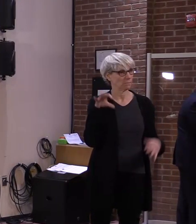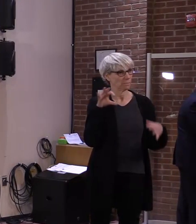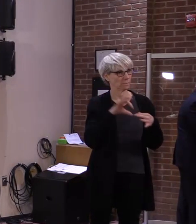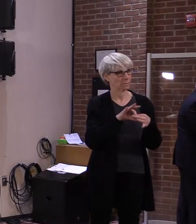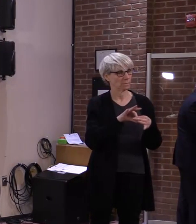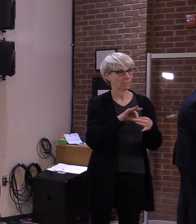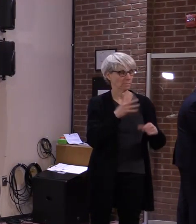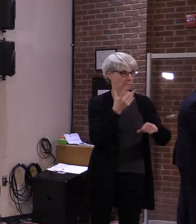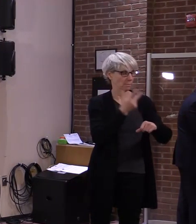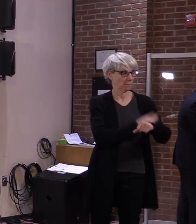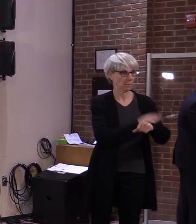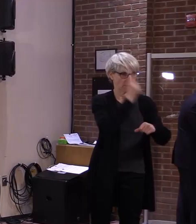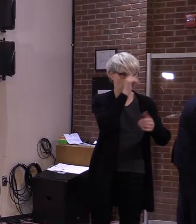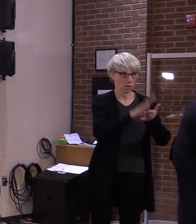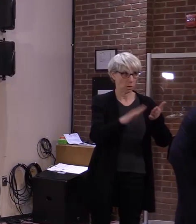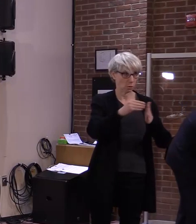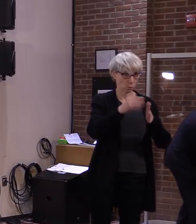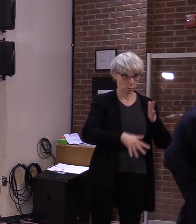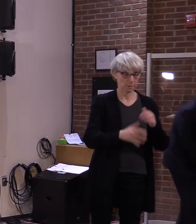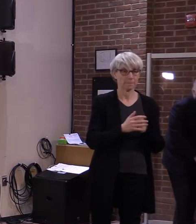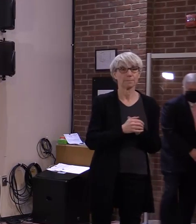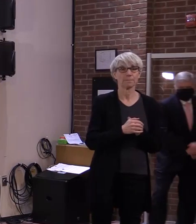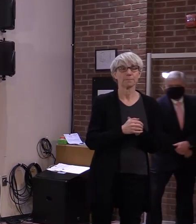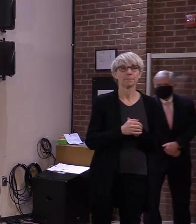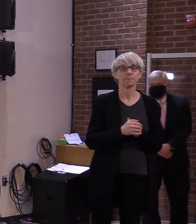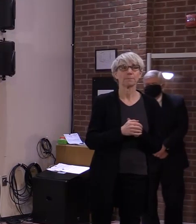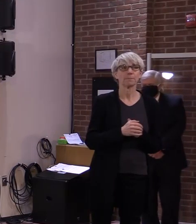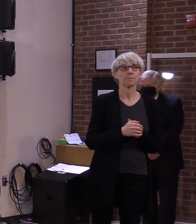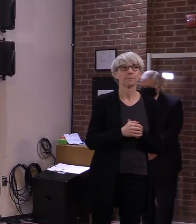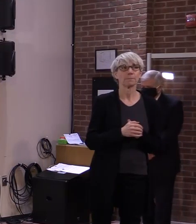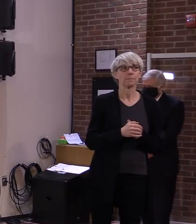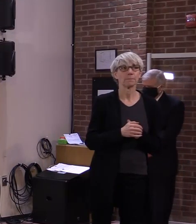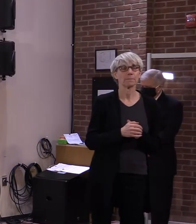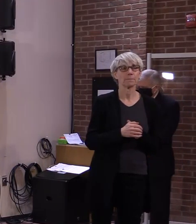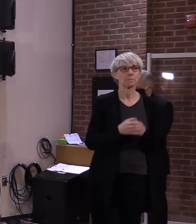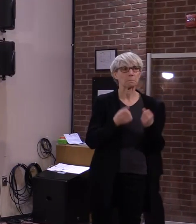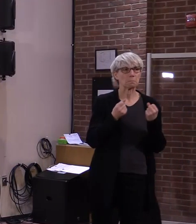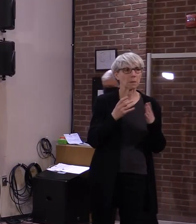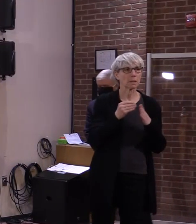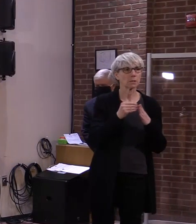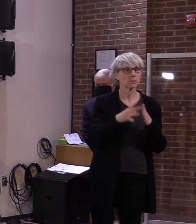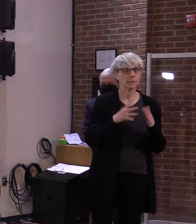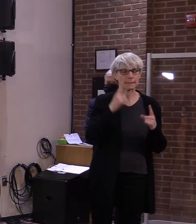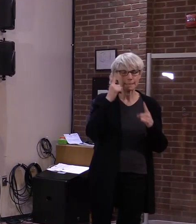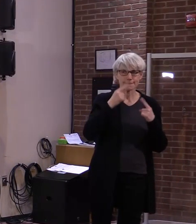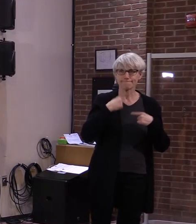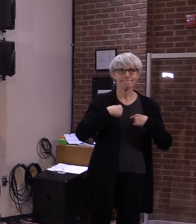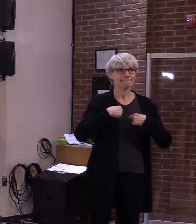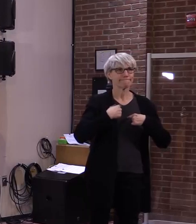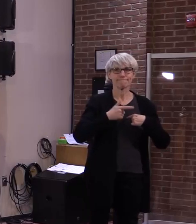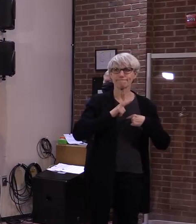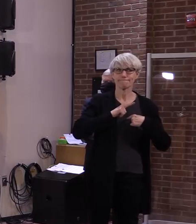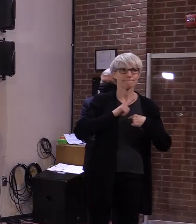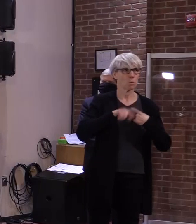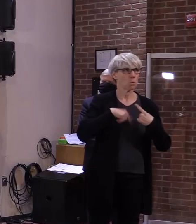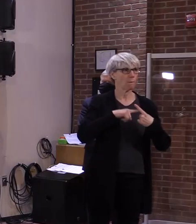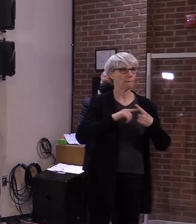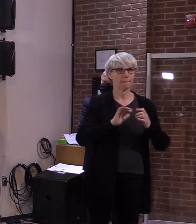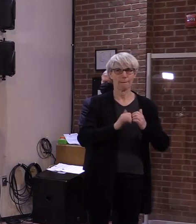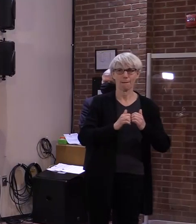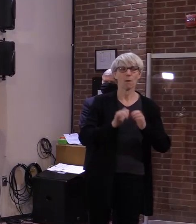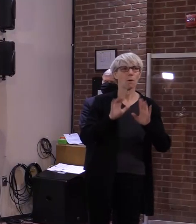about vaccinations for college students. A lot of students are starting to think about how they will get vaccinated, and I have some evidence that there are